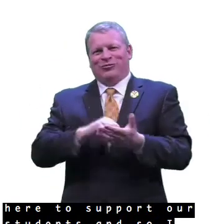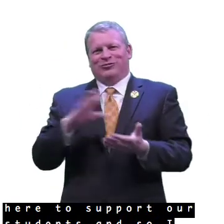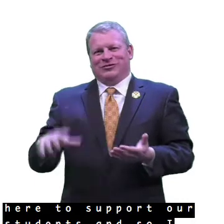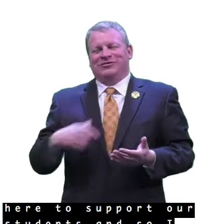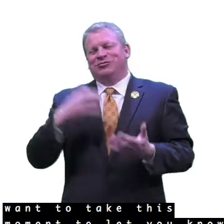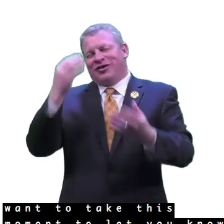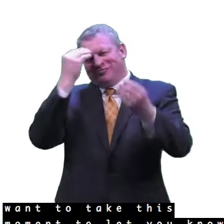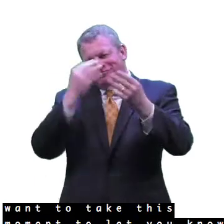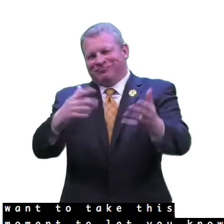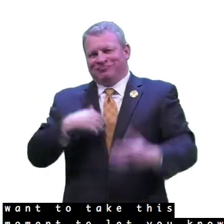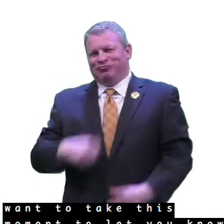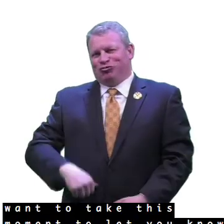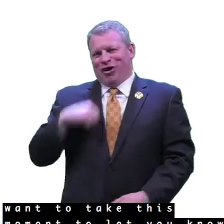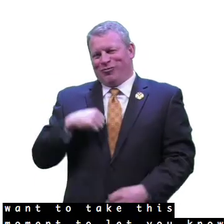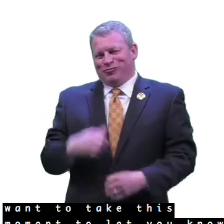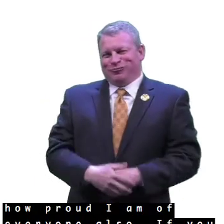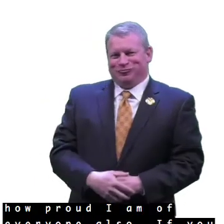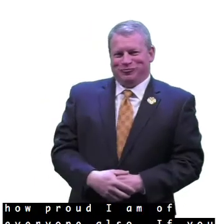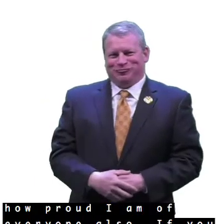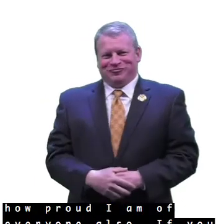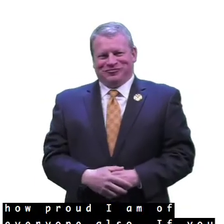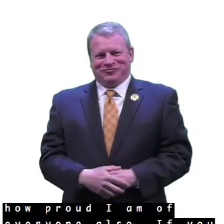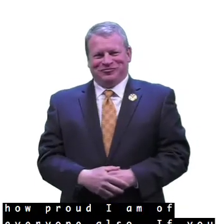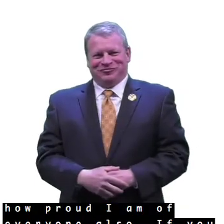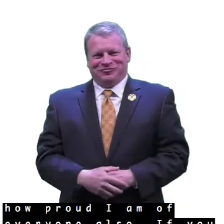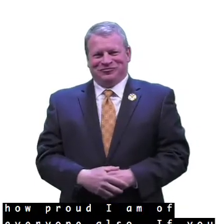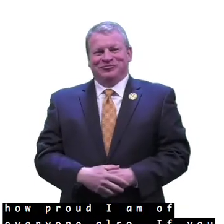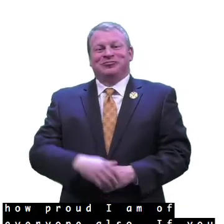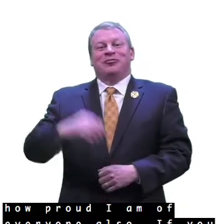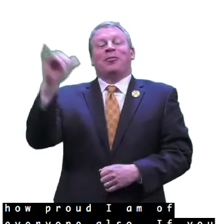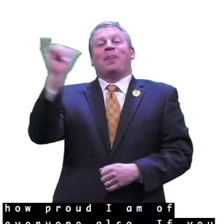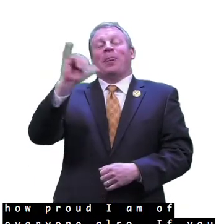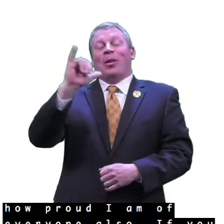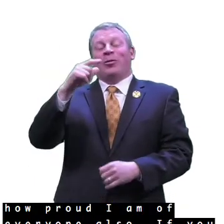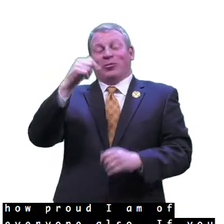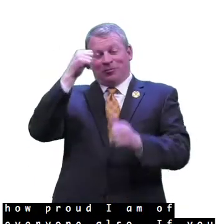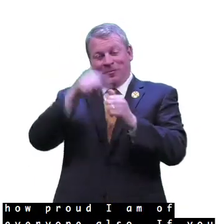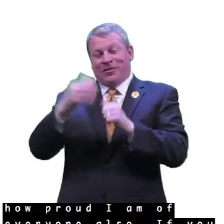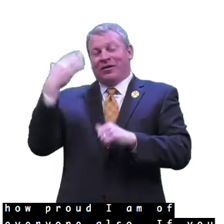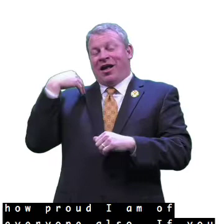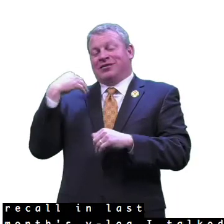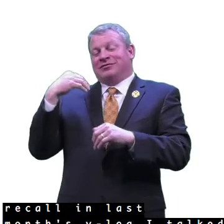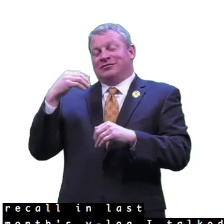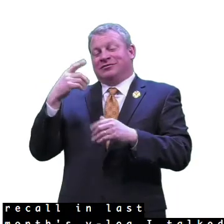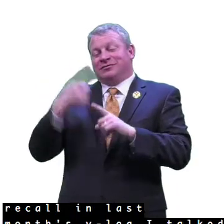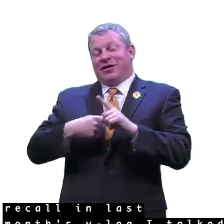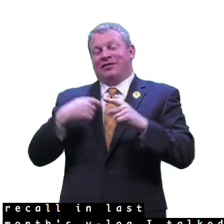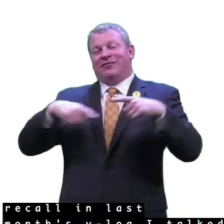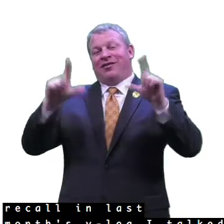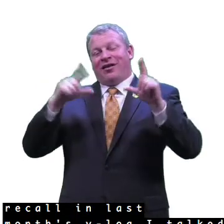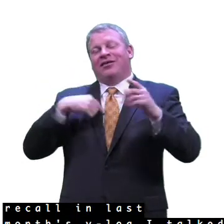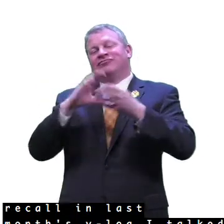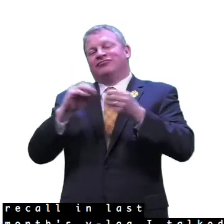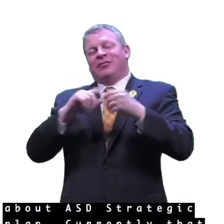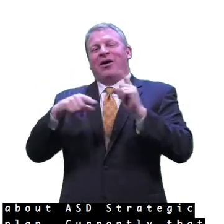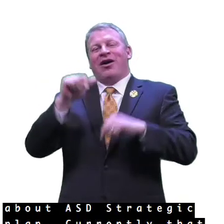and so I want to take this moment to let you know how proud I am of everyone. Also, if you recall, in last month's vlog, I talked about